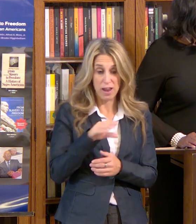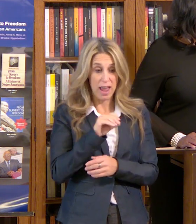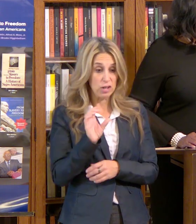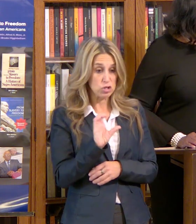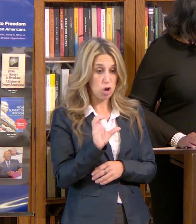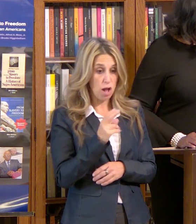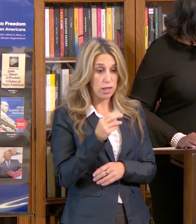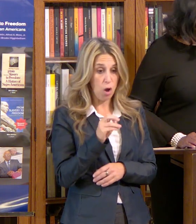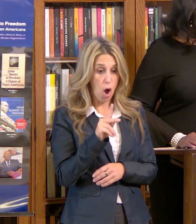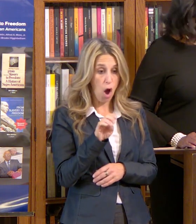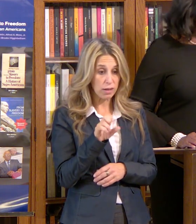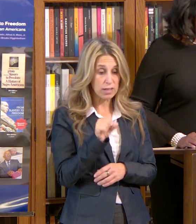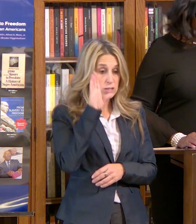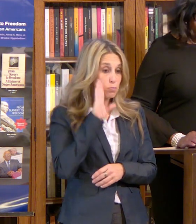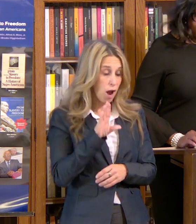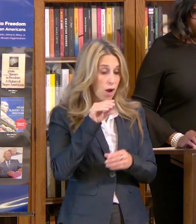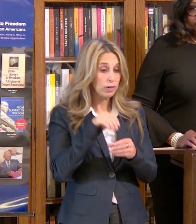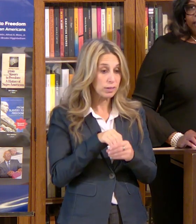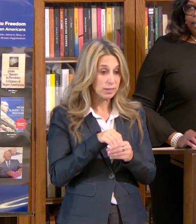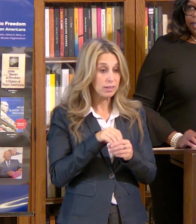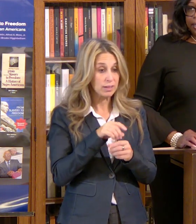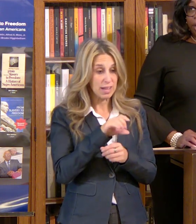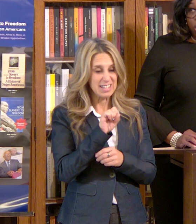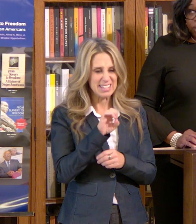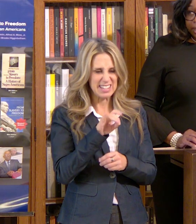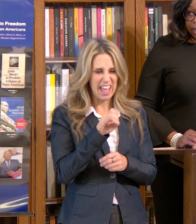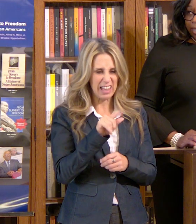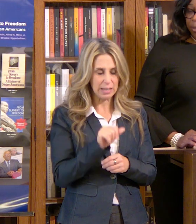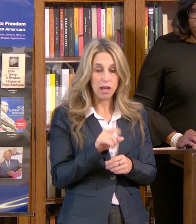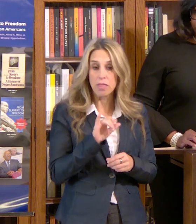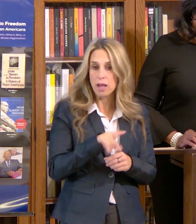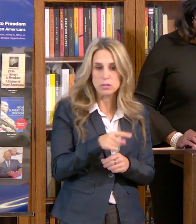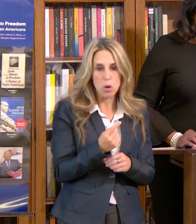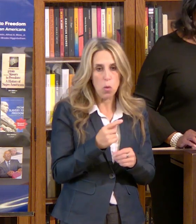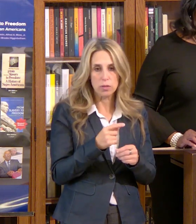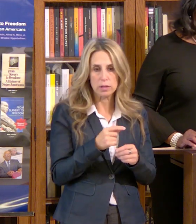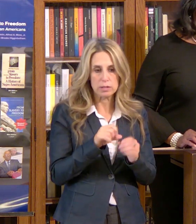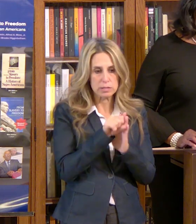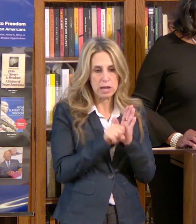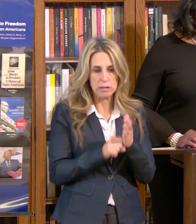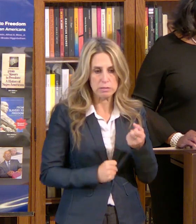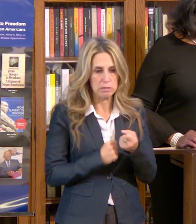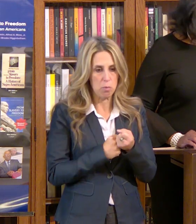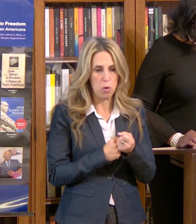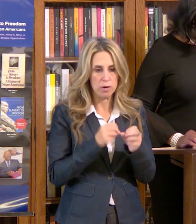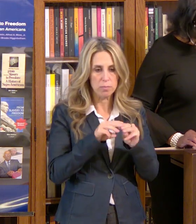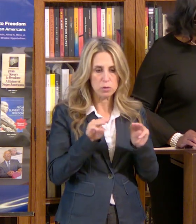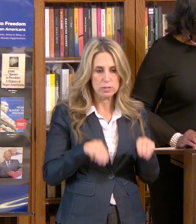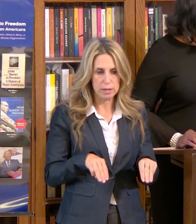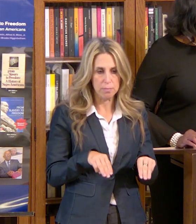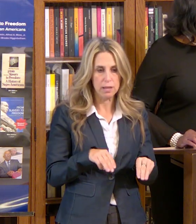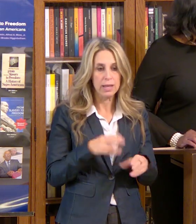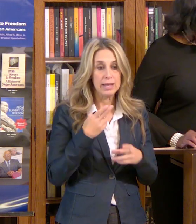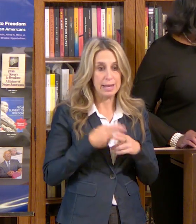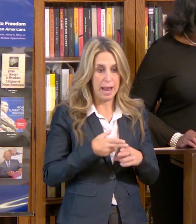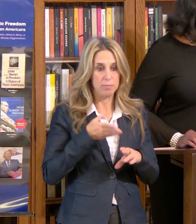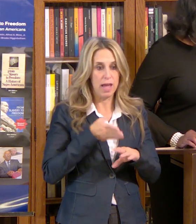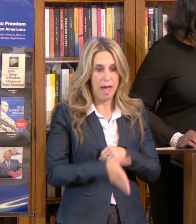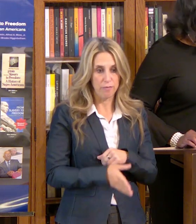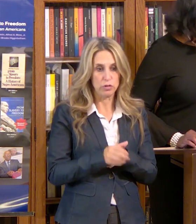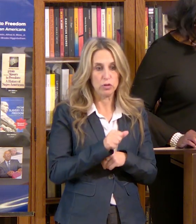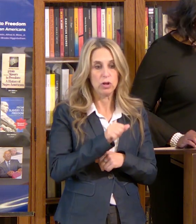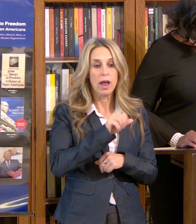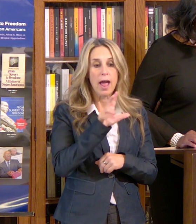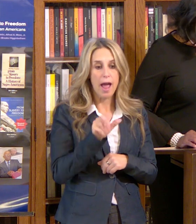Hawkins Brown Museum in sadelia that is the only state supported um Museum named after an